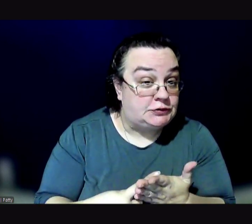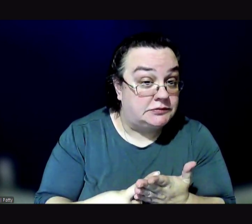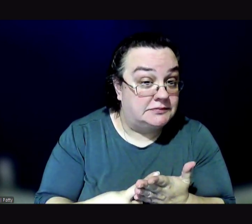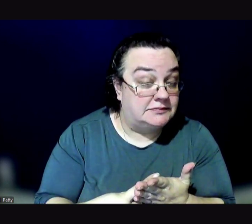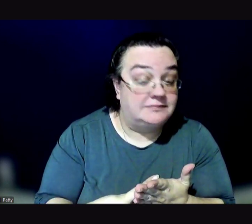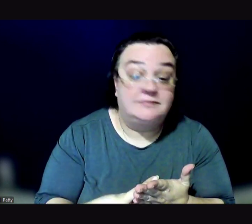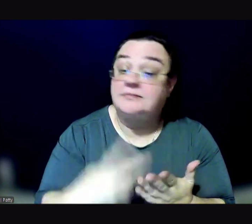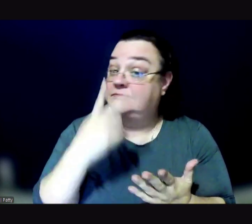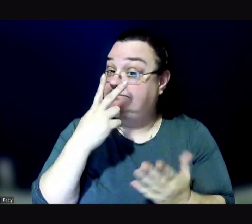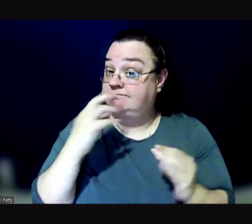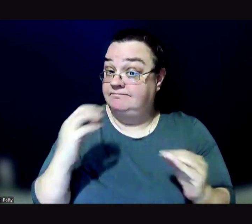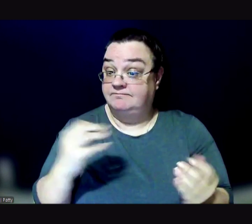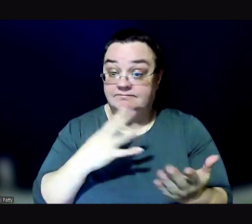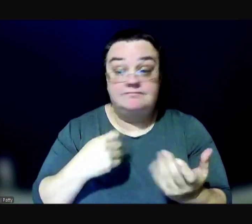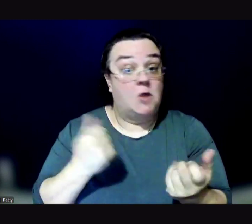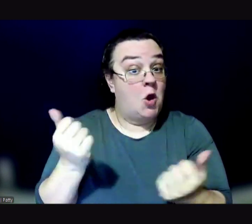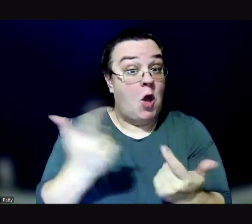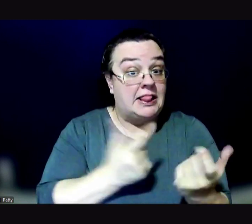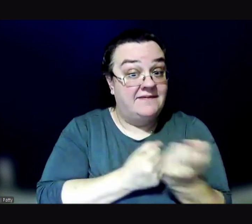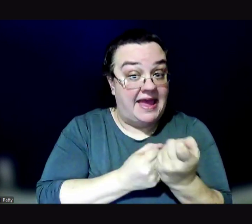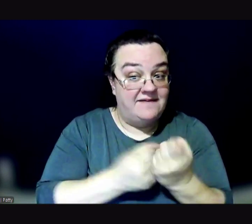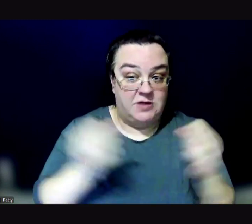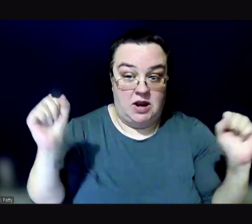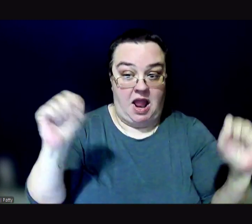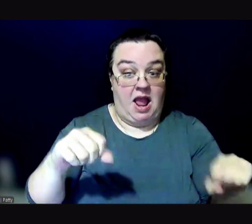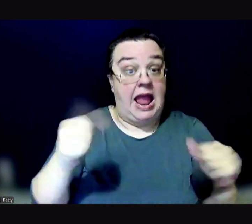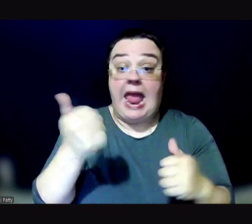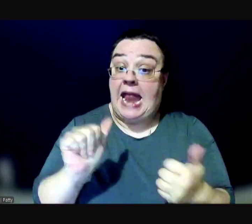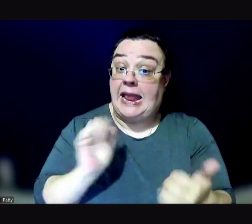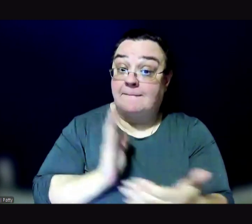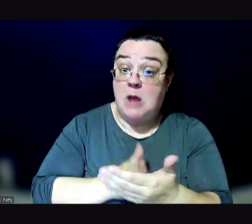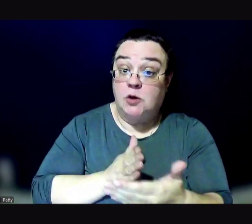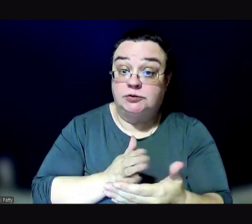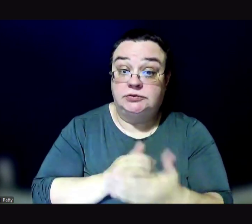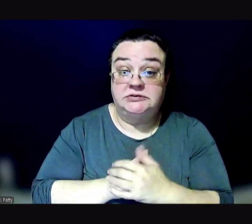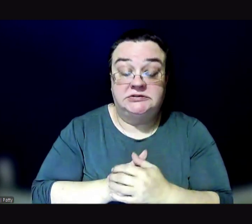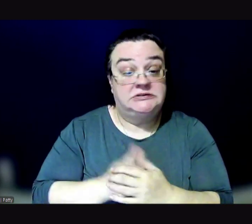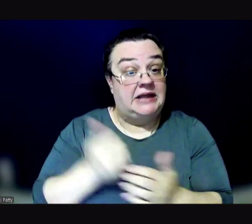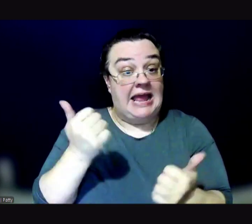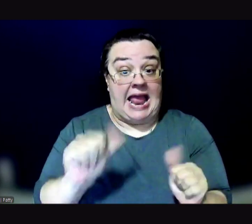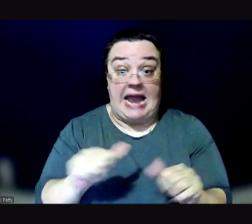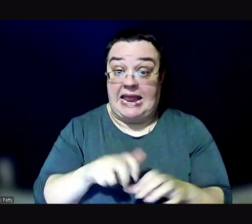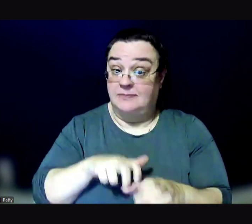Seeing none, all in favor? Aye. Any opposed? Any